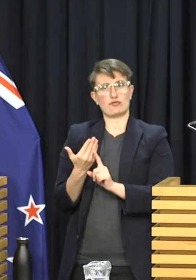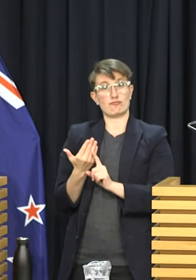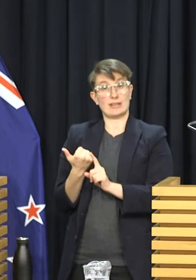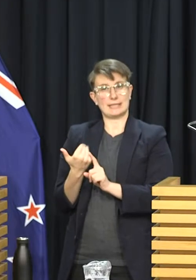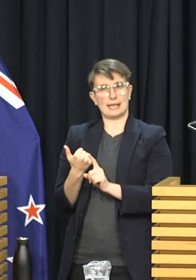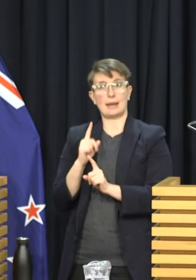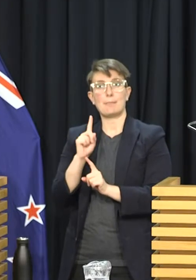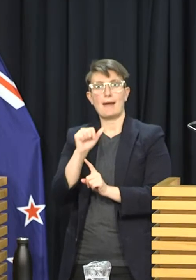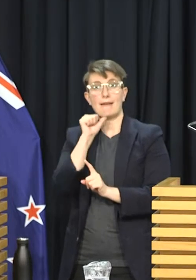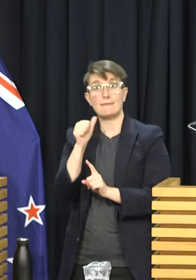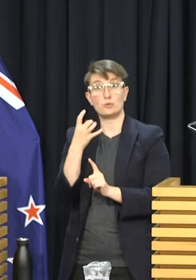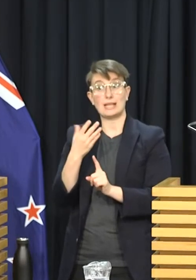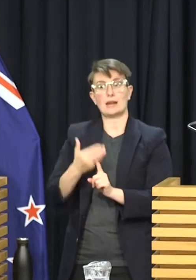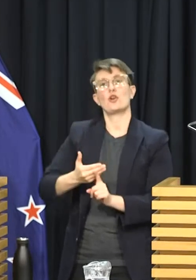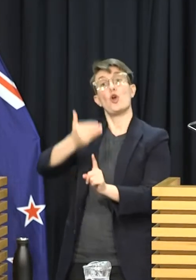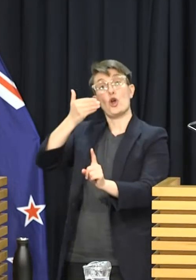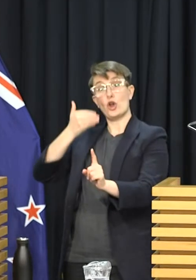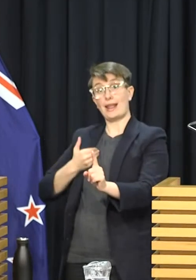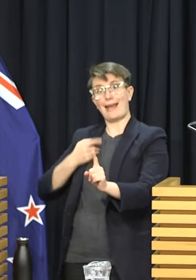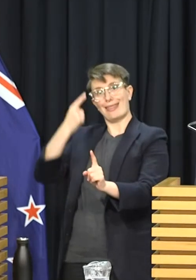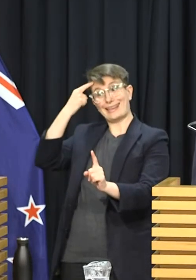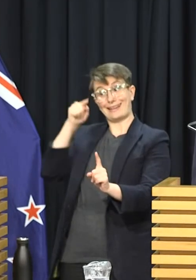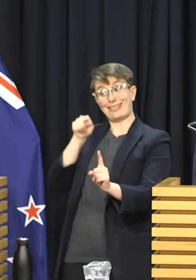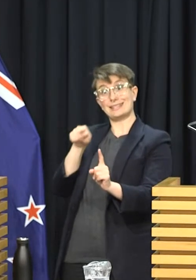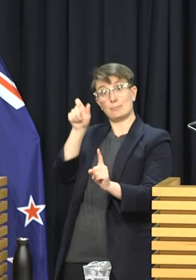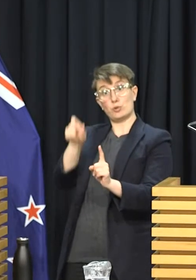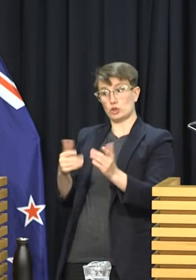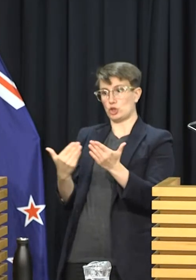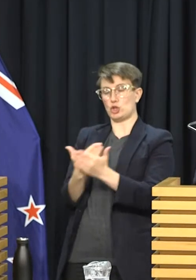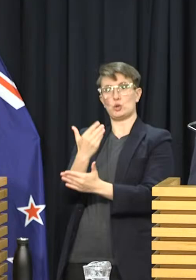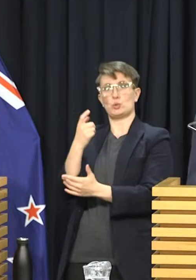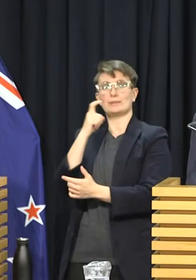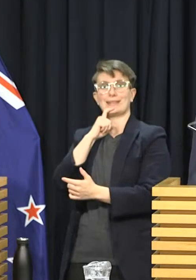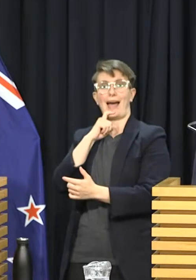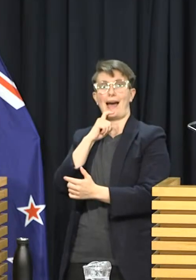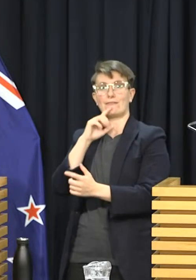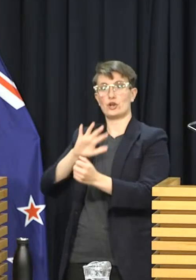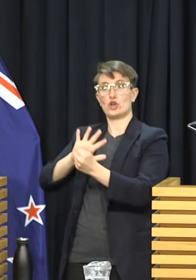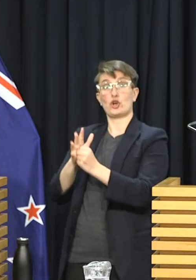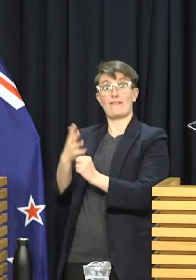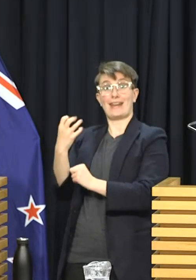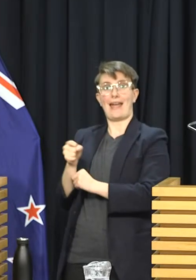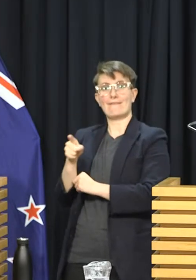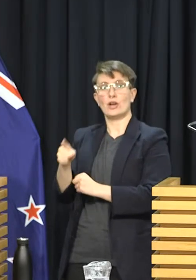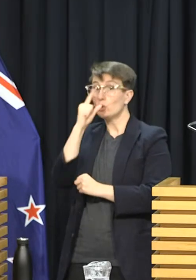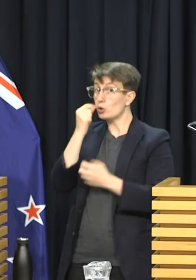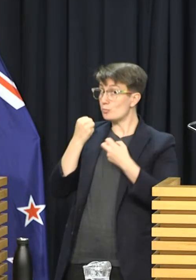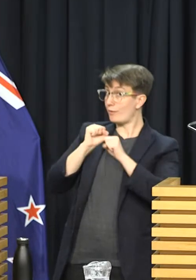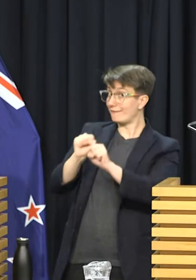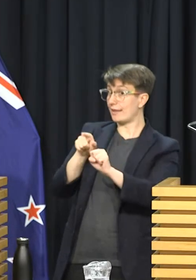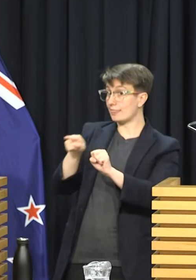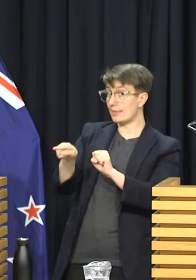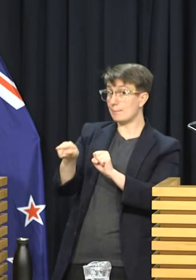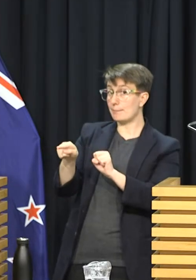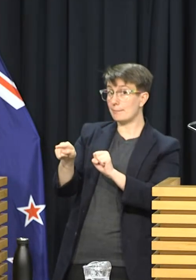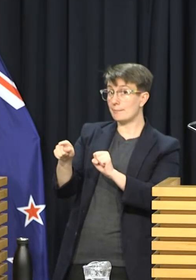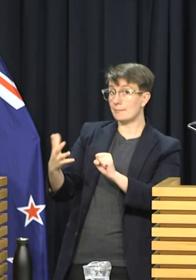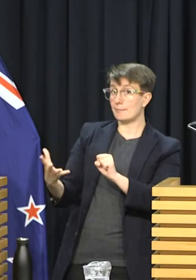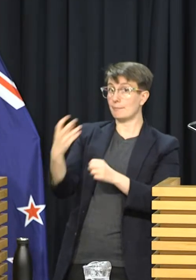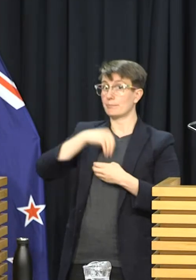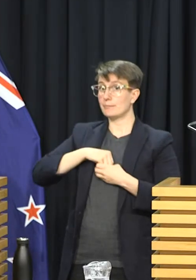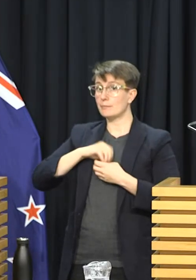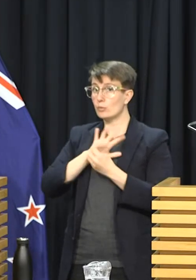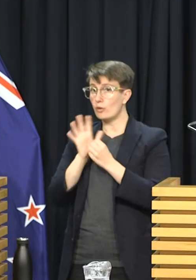95% avoidable? I'll ask Dr. Bloomfield to comment on that. Yeah, it's very hard to say. We will continue to see